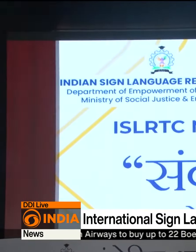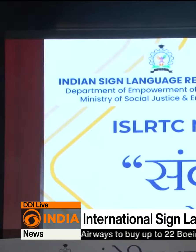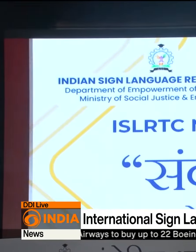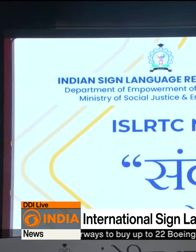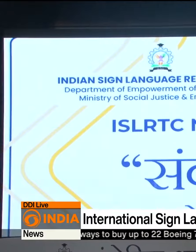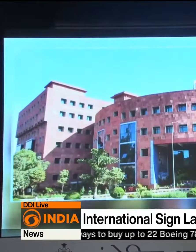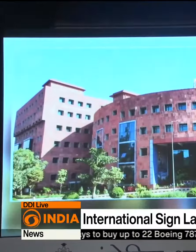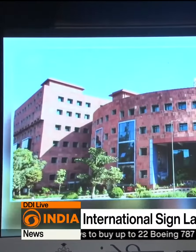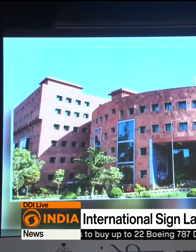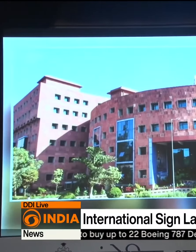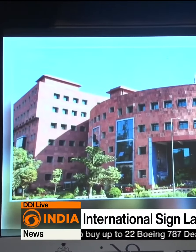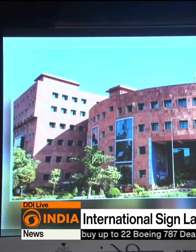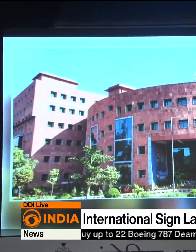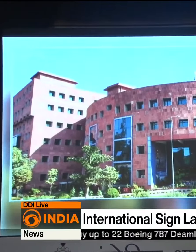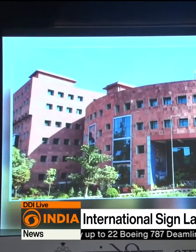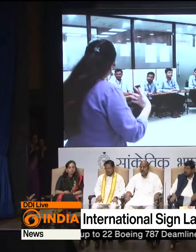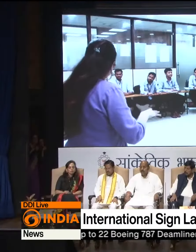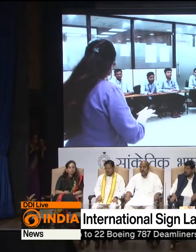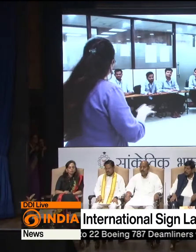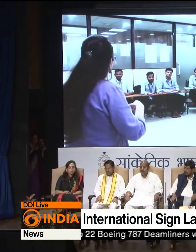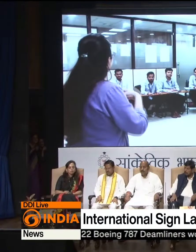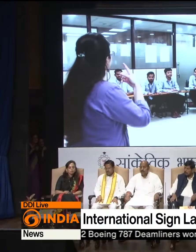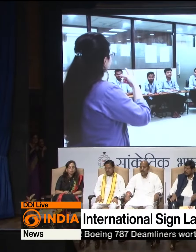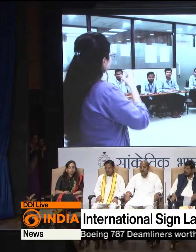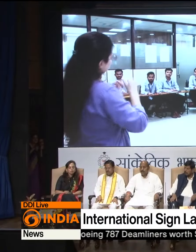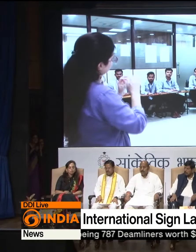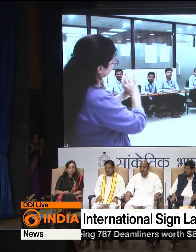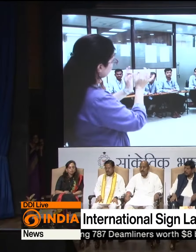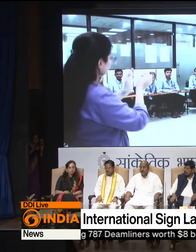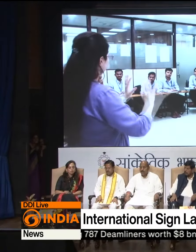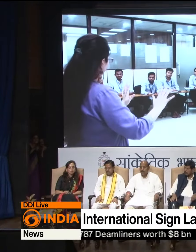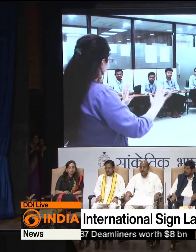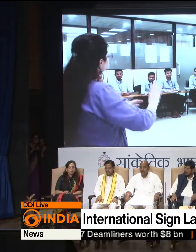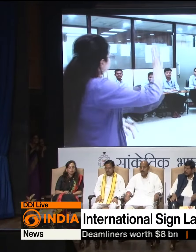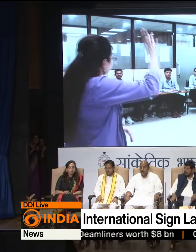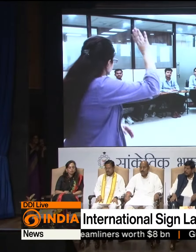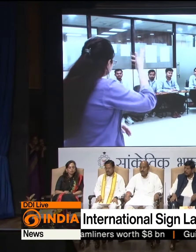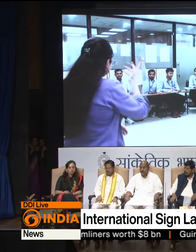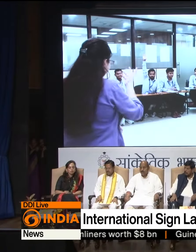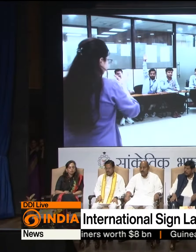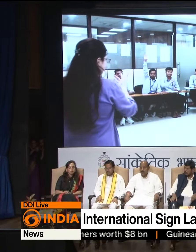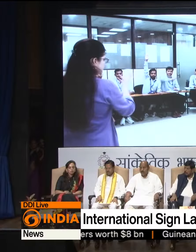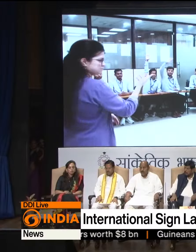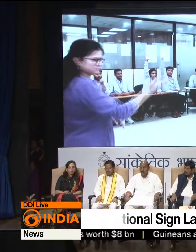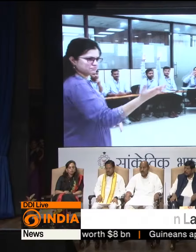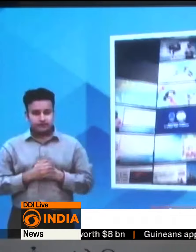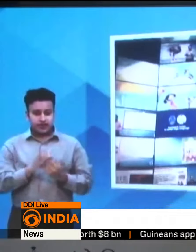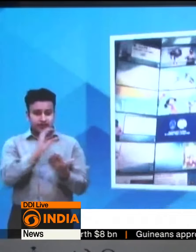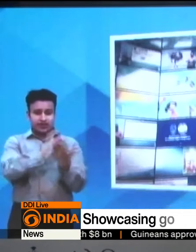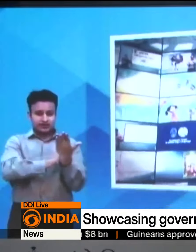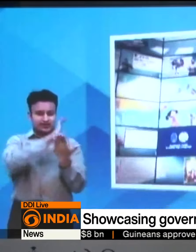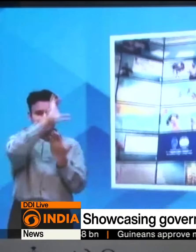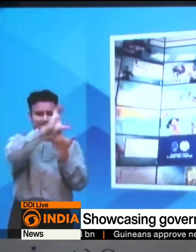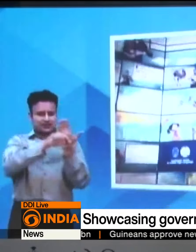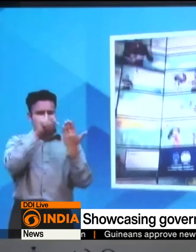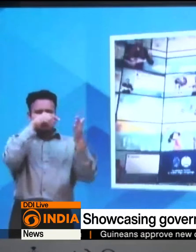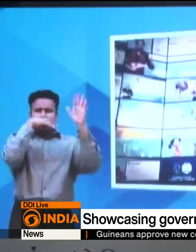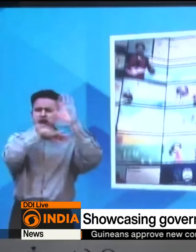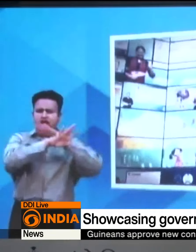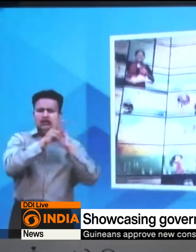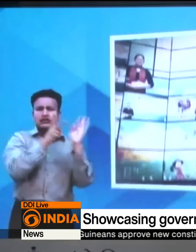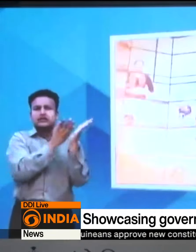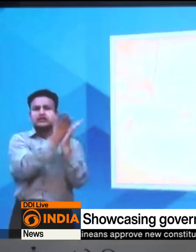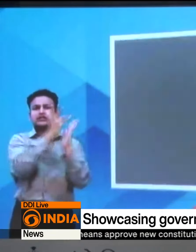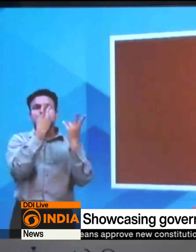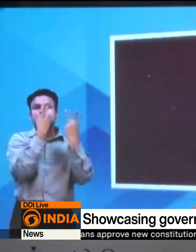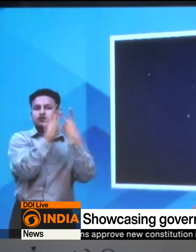ISL interpretation and teaching, along with a 6-month online ISL training program. A massive